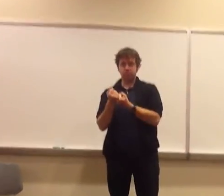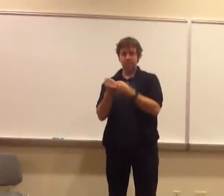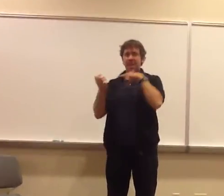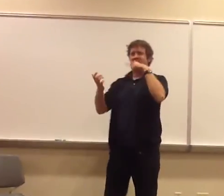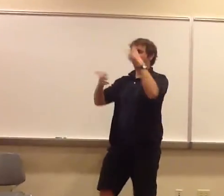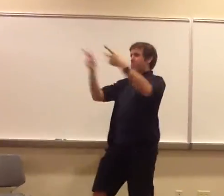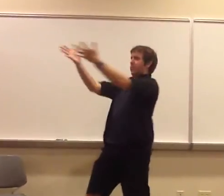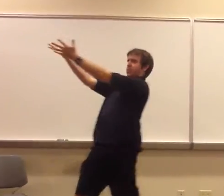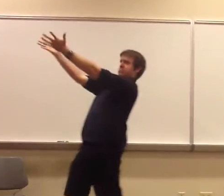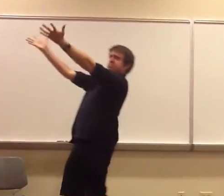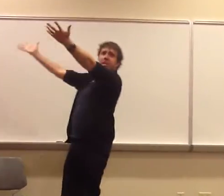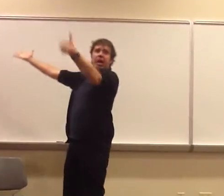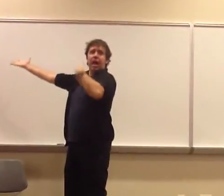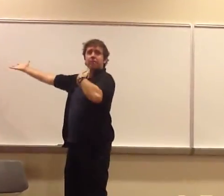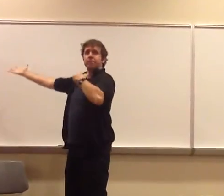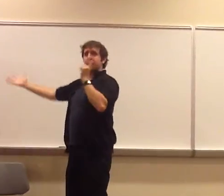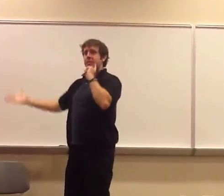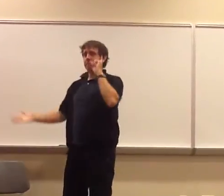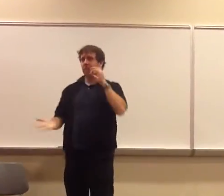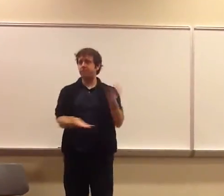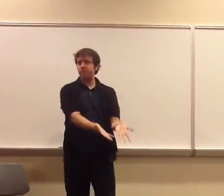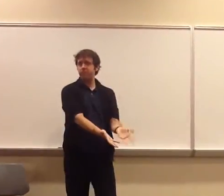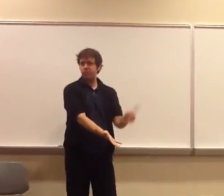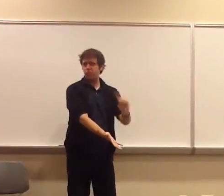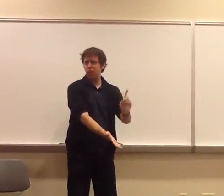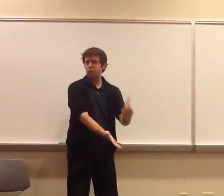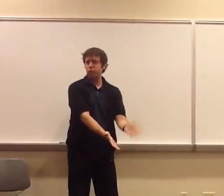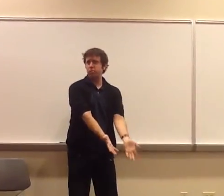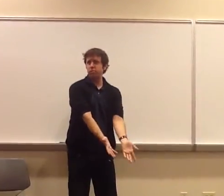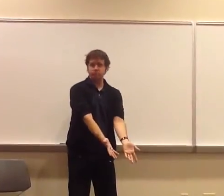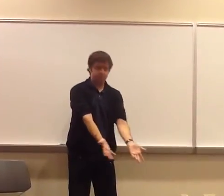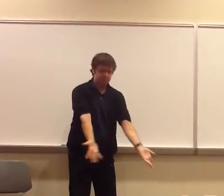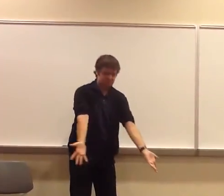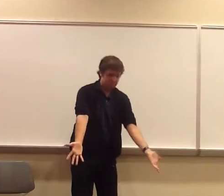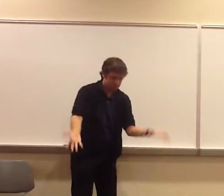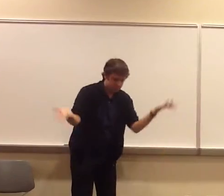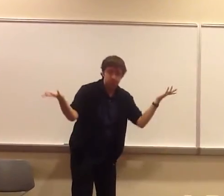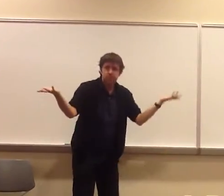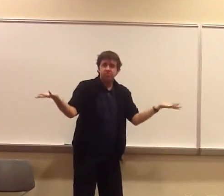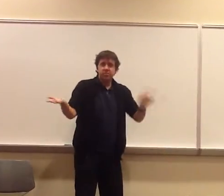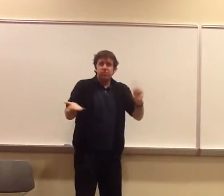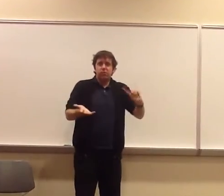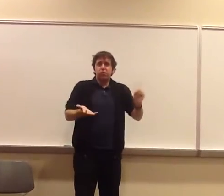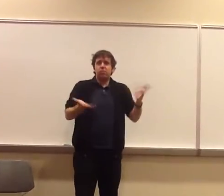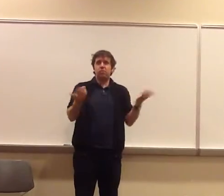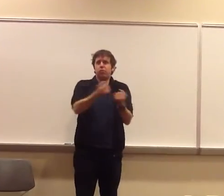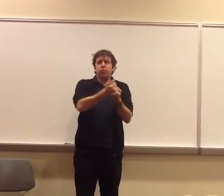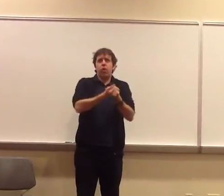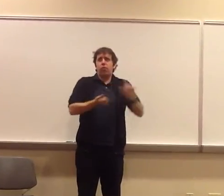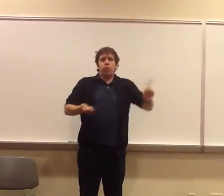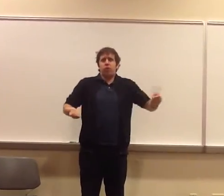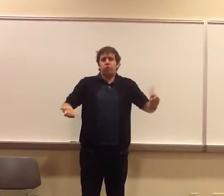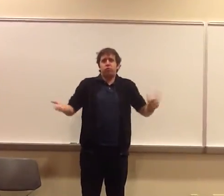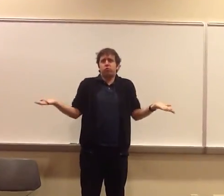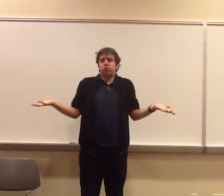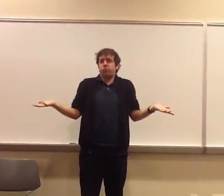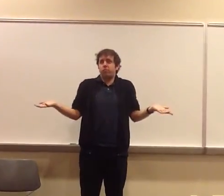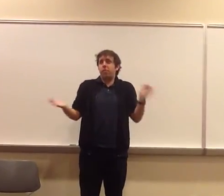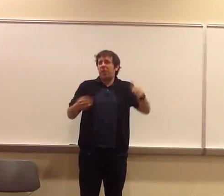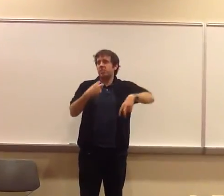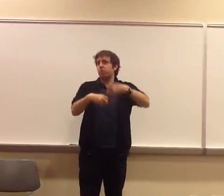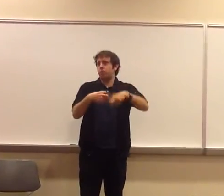and services that are all over the state for the non-deaf population, but the deaf population has no access to those